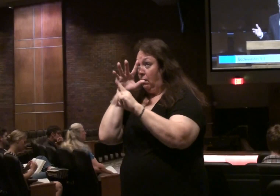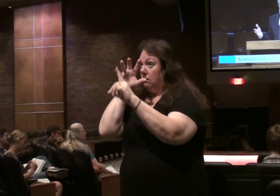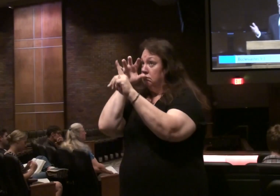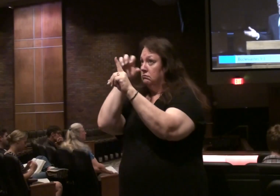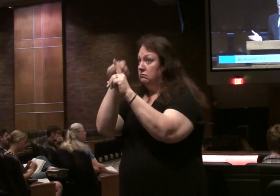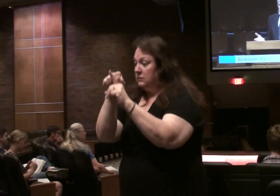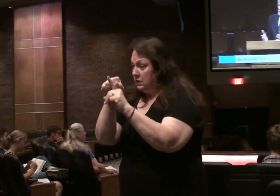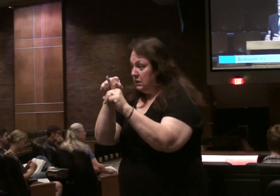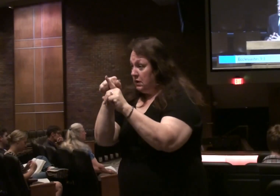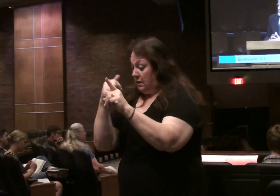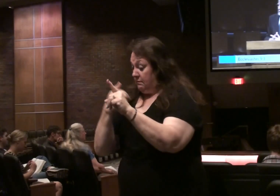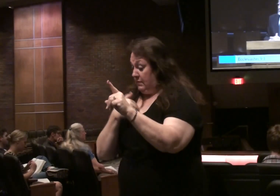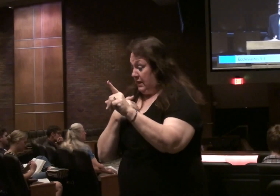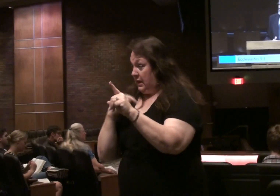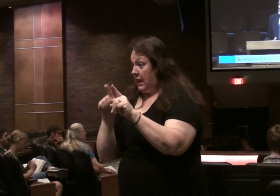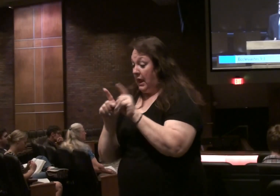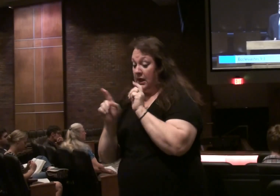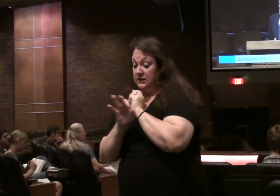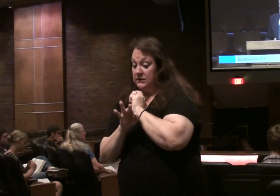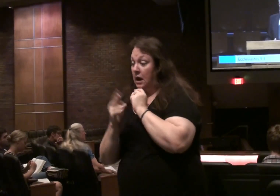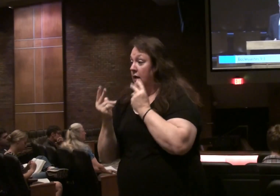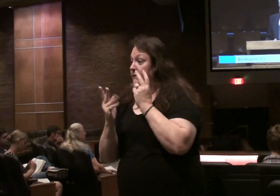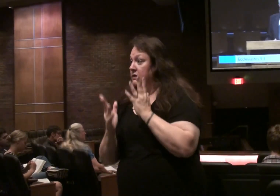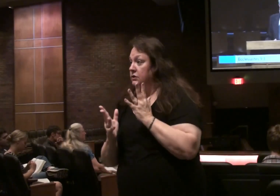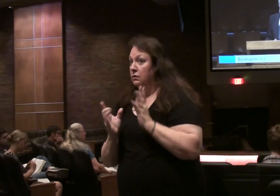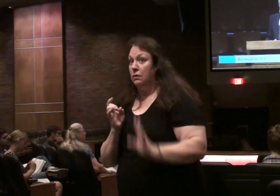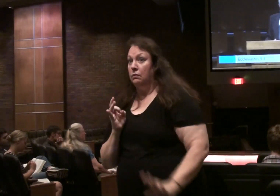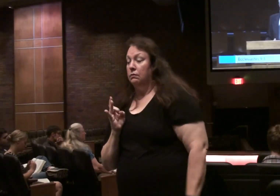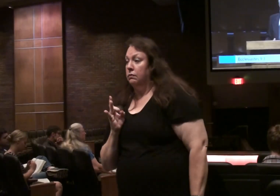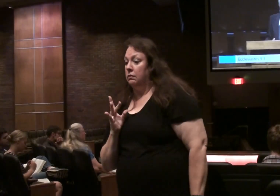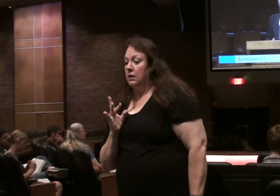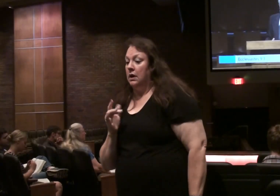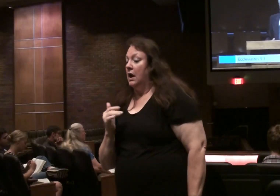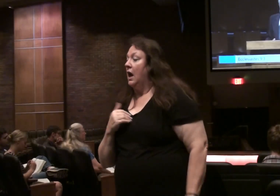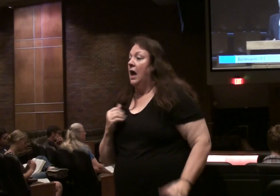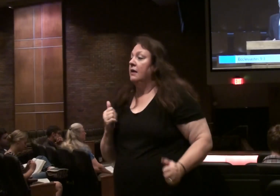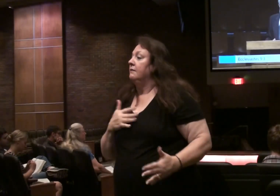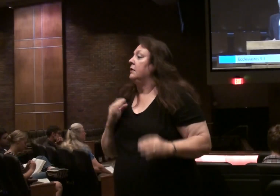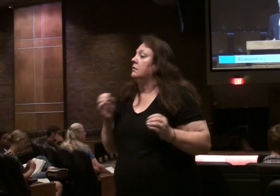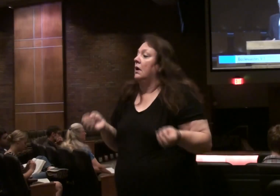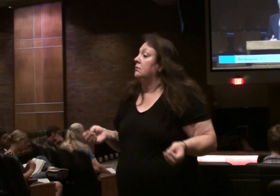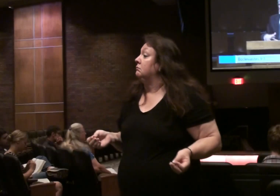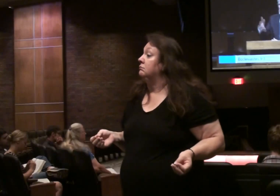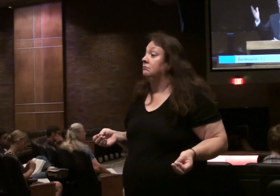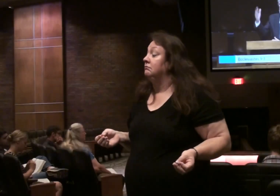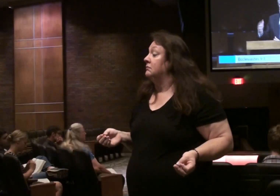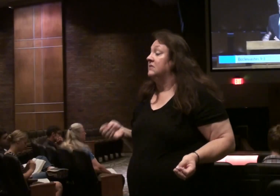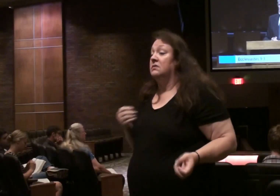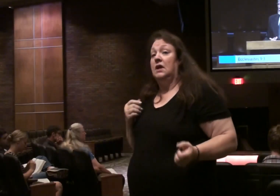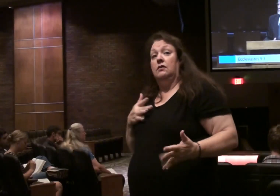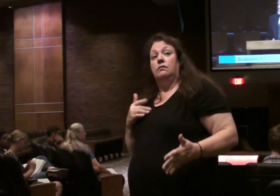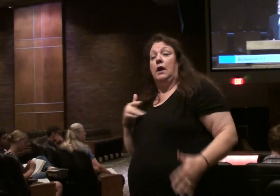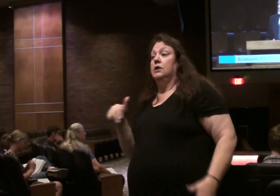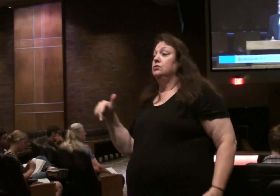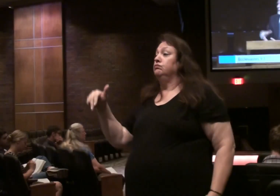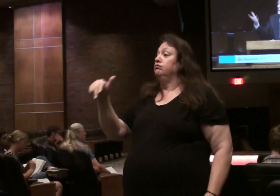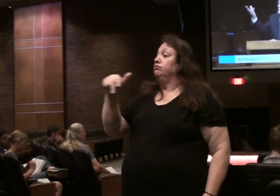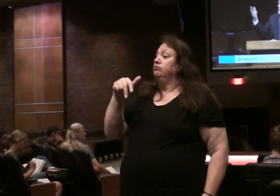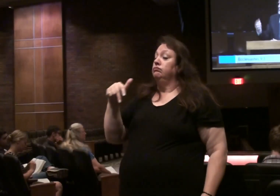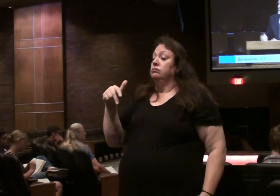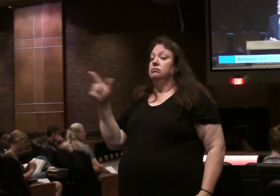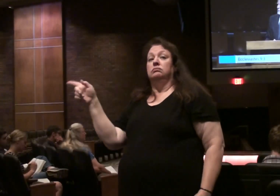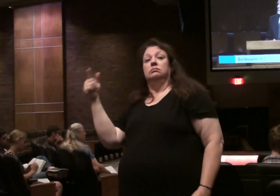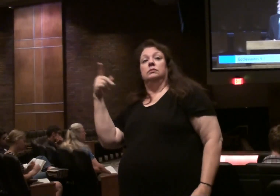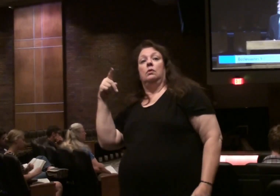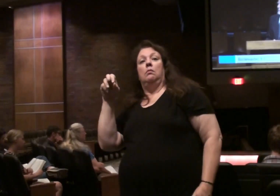attacking me as a foreigner were so dire that I didn't have any fear. Don't be afraid to walk the streets. Go ahead in the